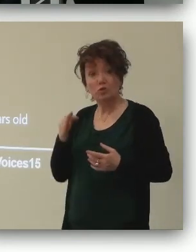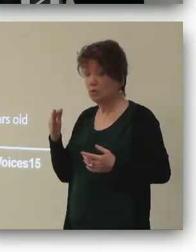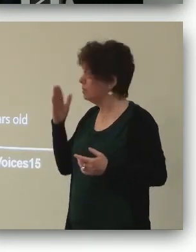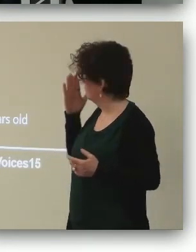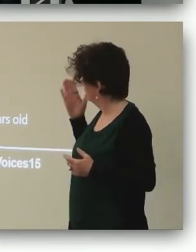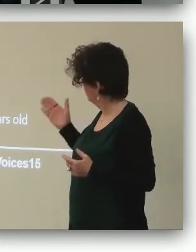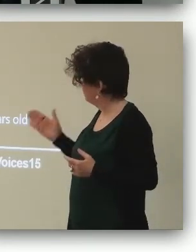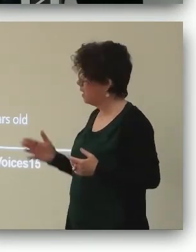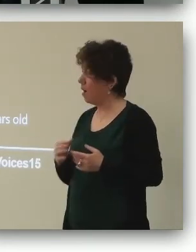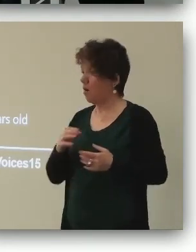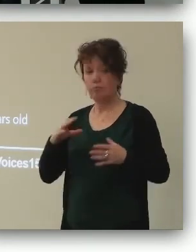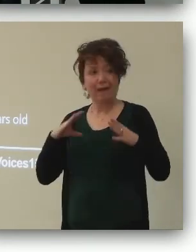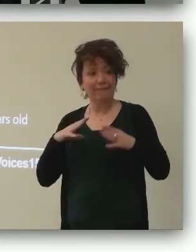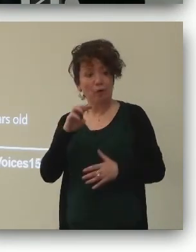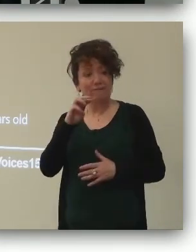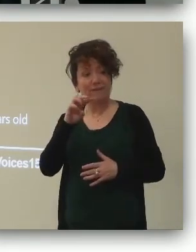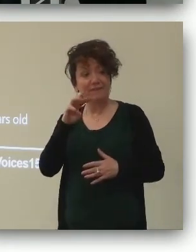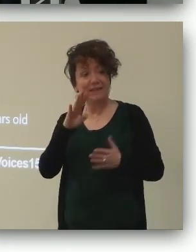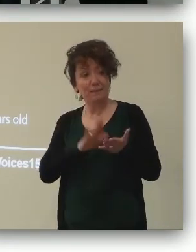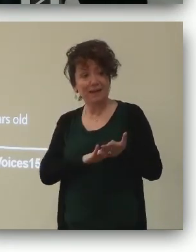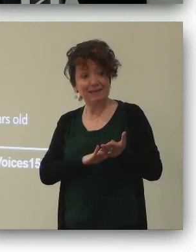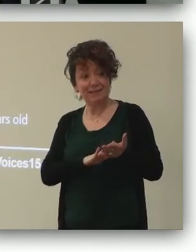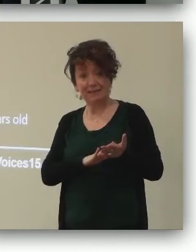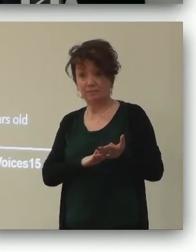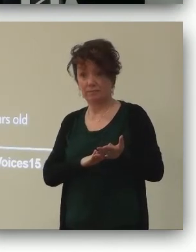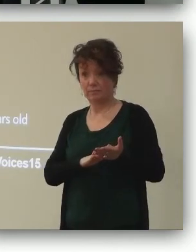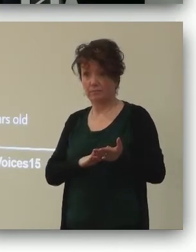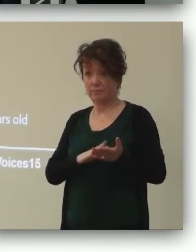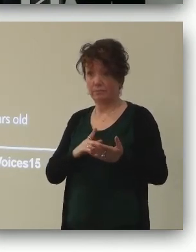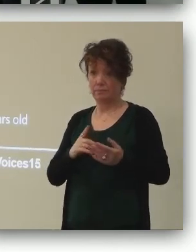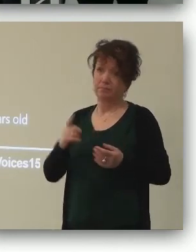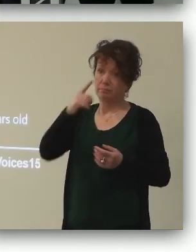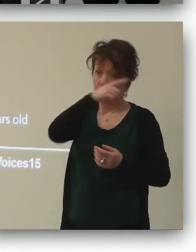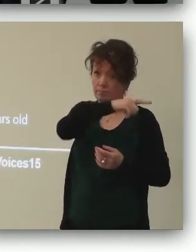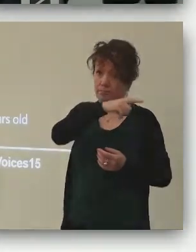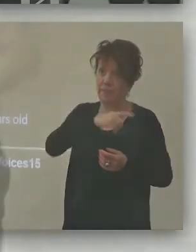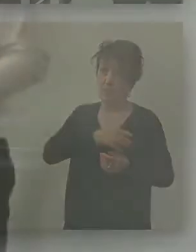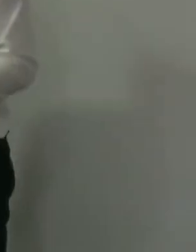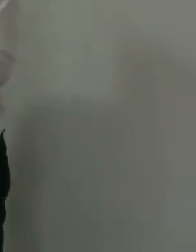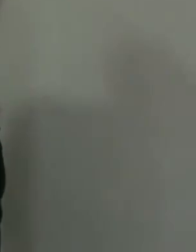15 minutes, and that's over in the bar for Hall 2. So thank you very much.